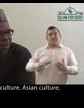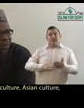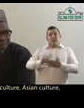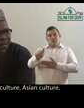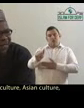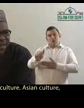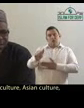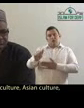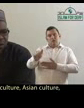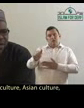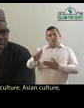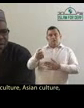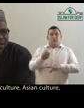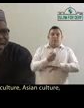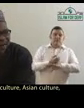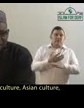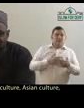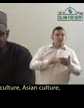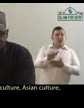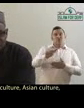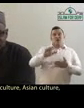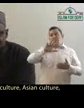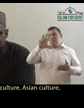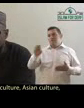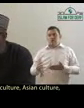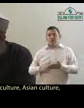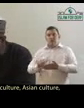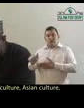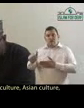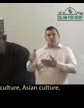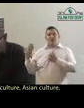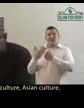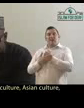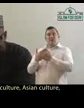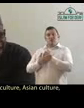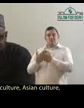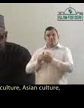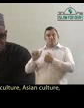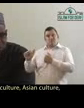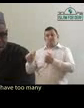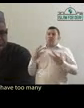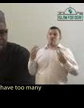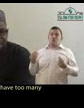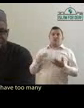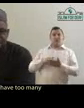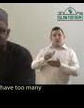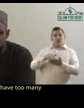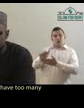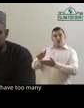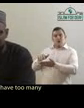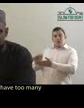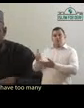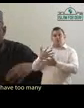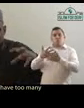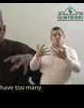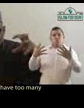people, Bangladeshi culture, African culture, Asian culture, Arab culture,